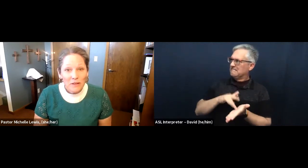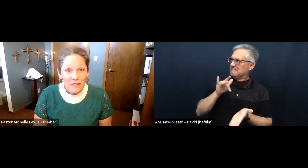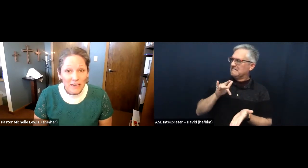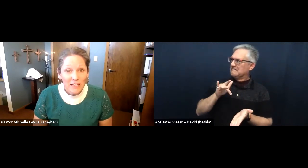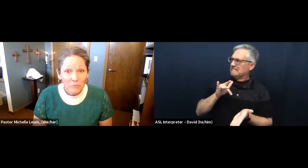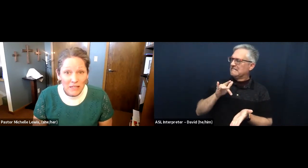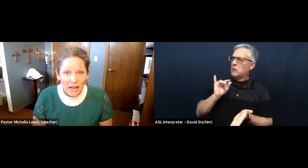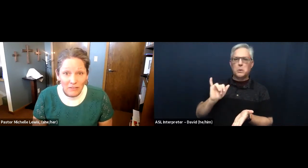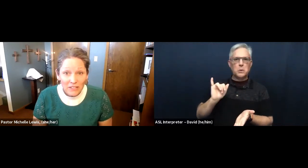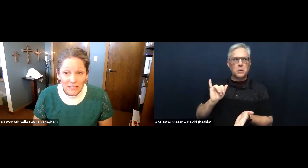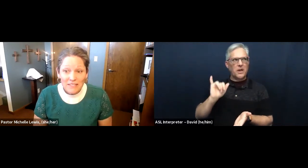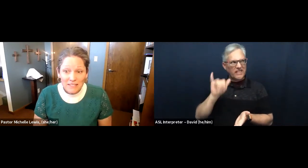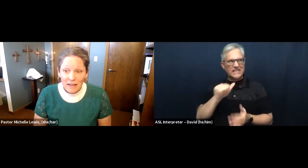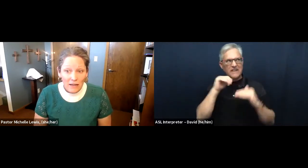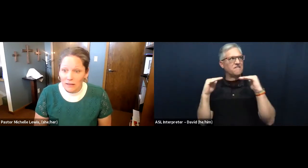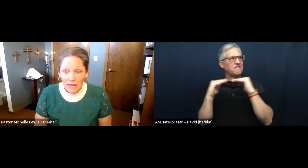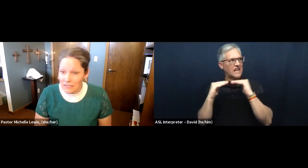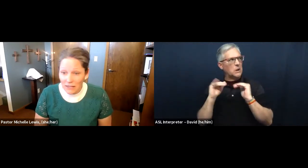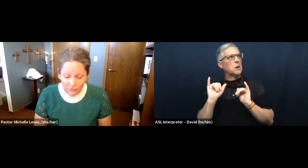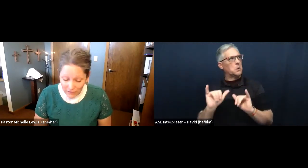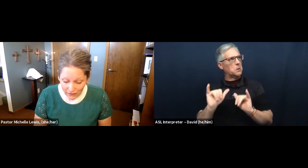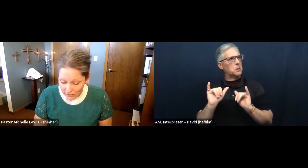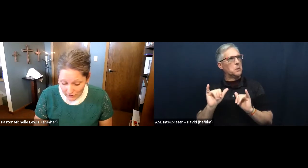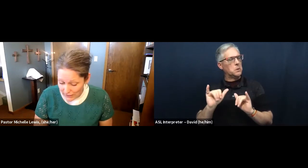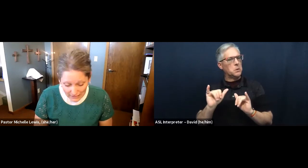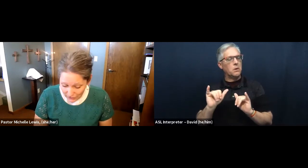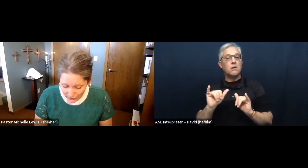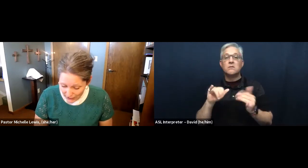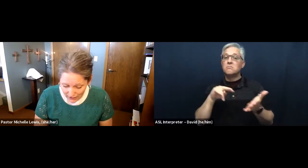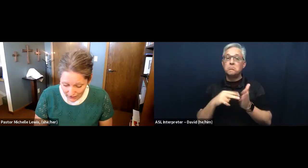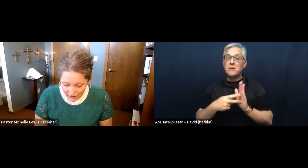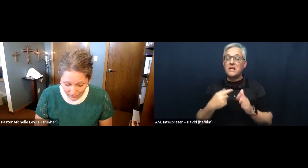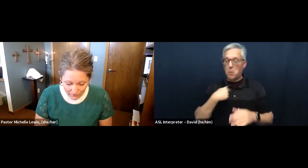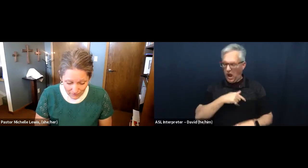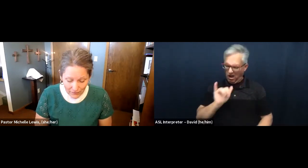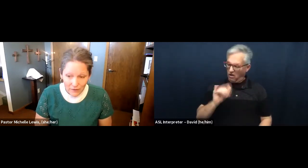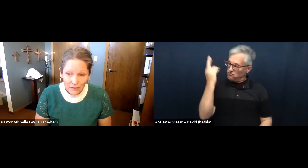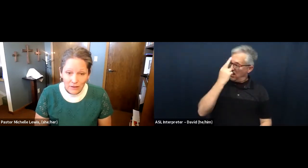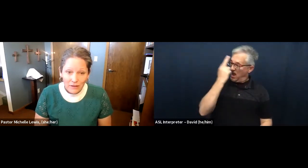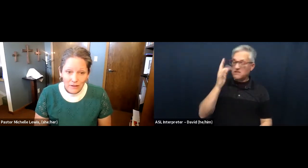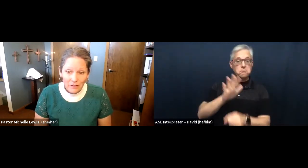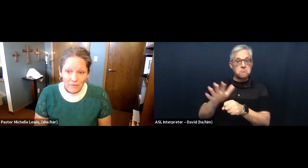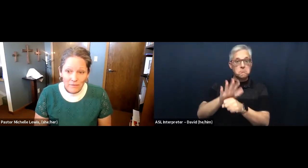and to then be advocates to say, that's not fair. It's not okay.